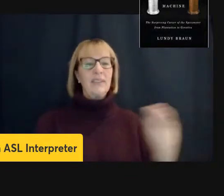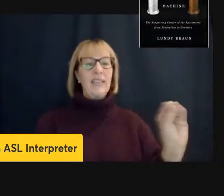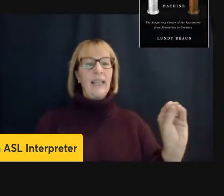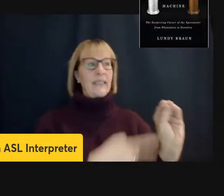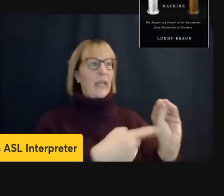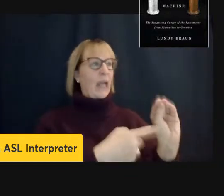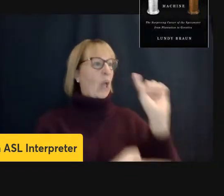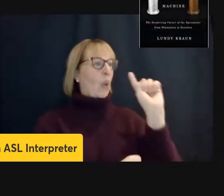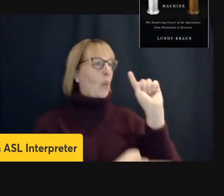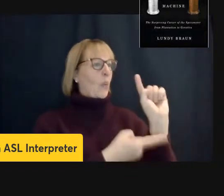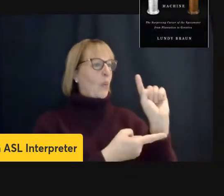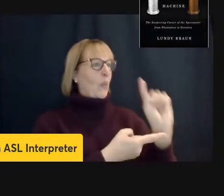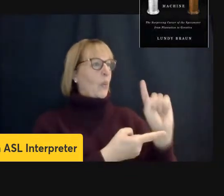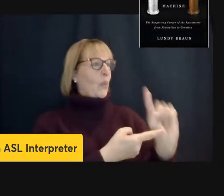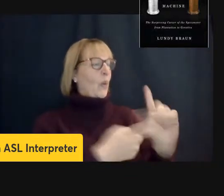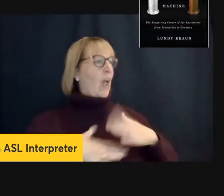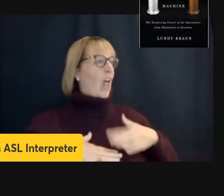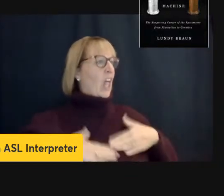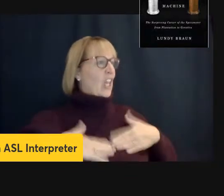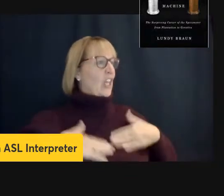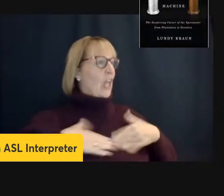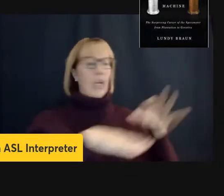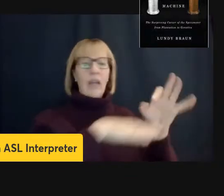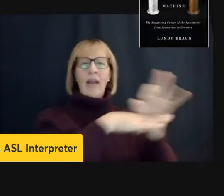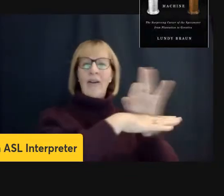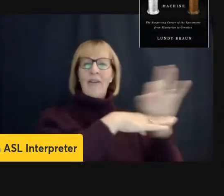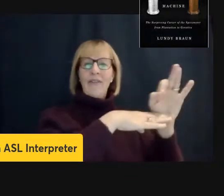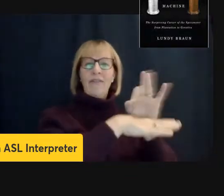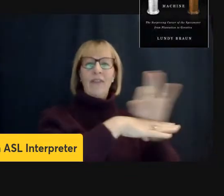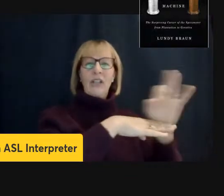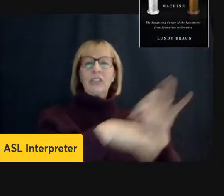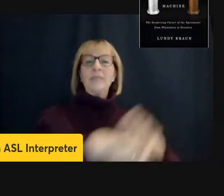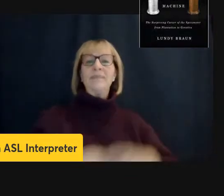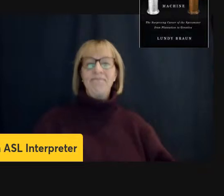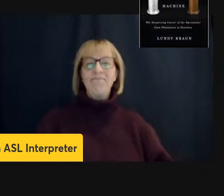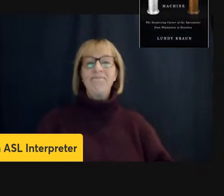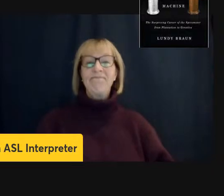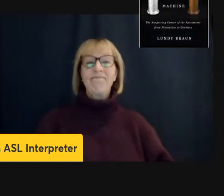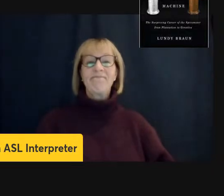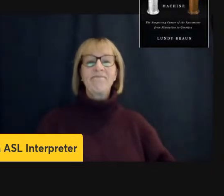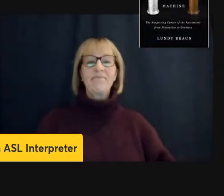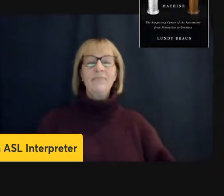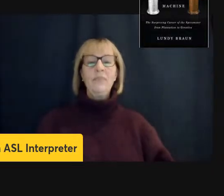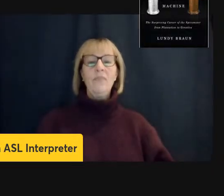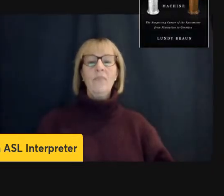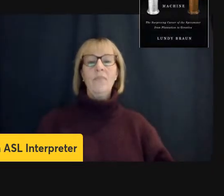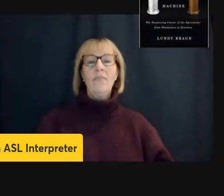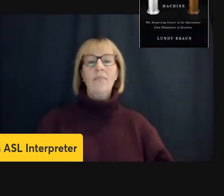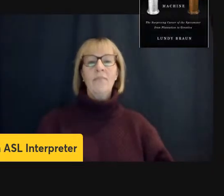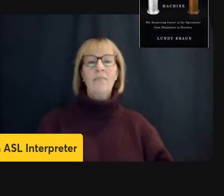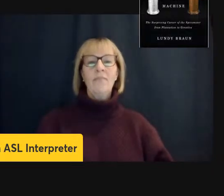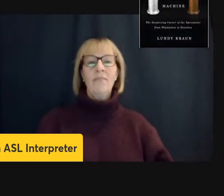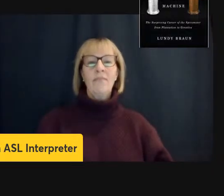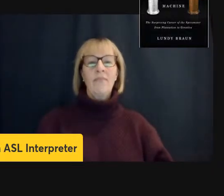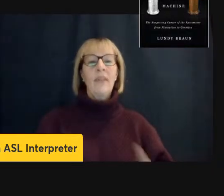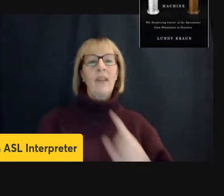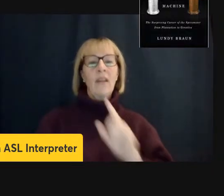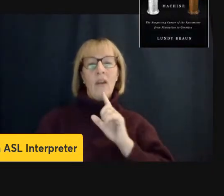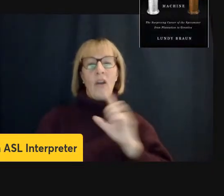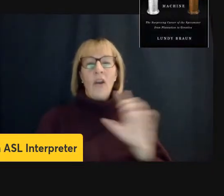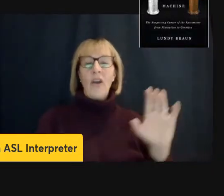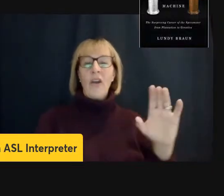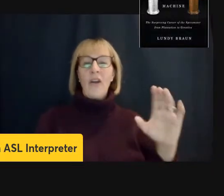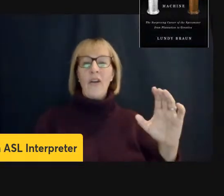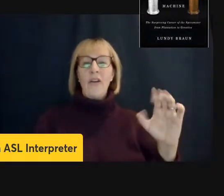quantified what he claimed to be precisely. One could view certainly Cartwright's ideas